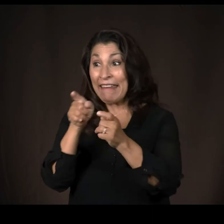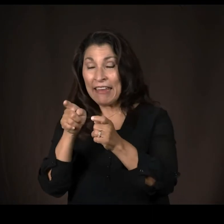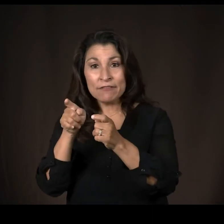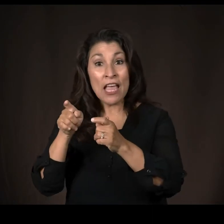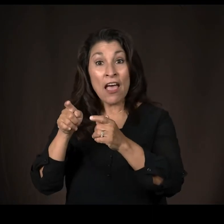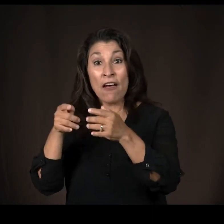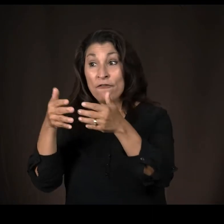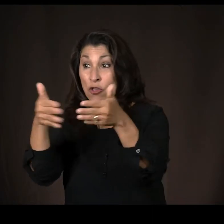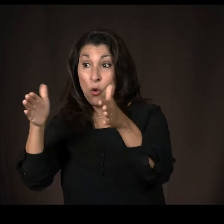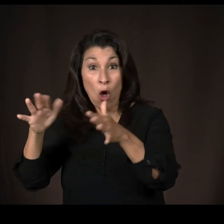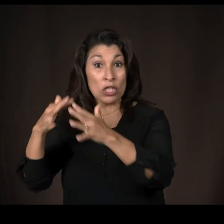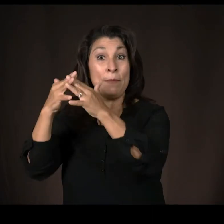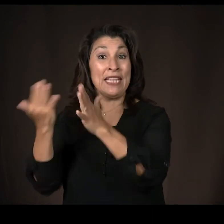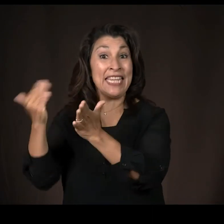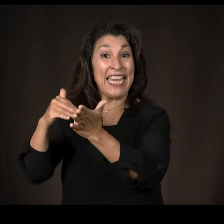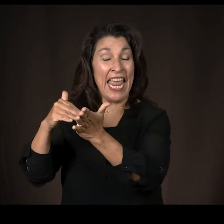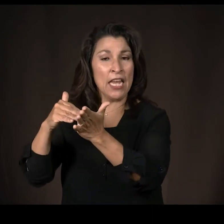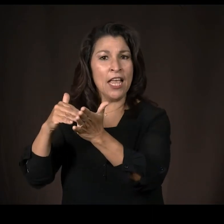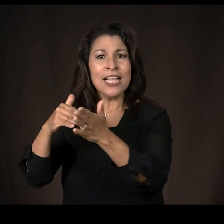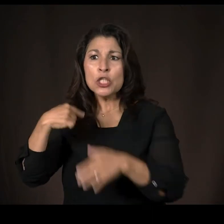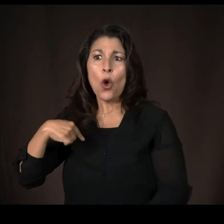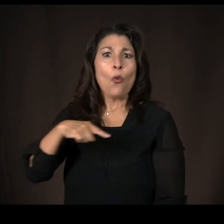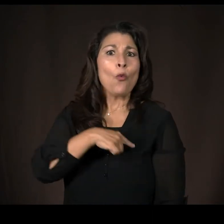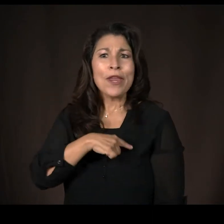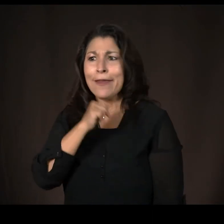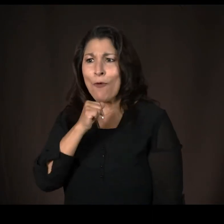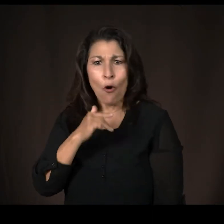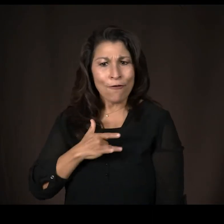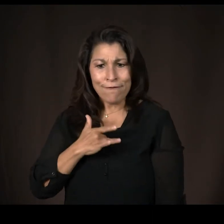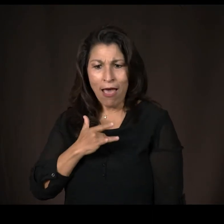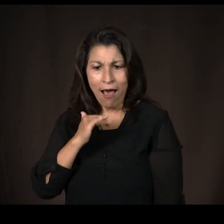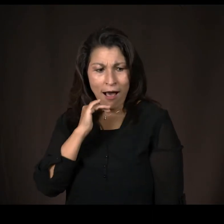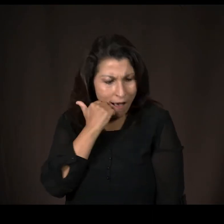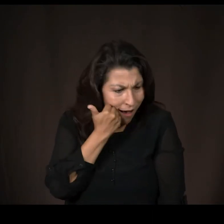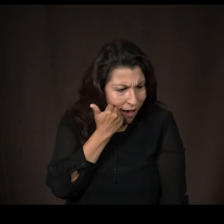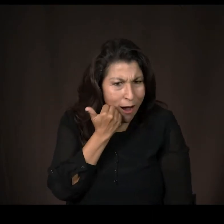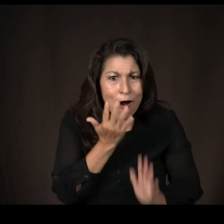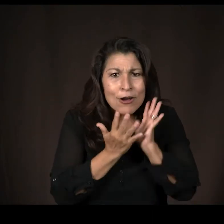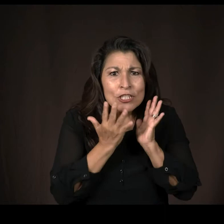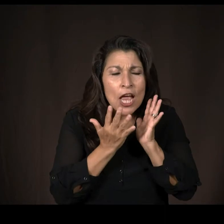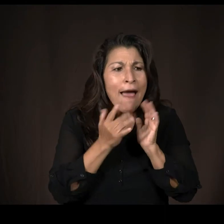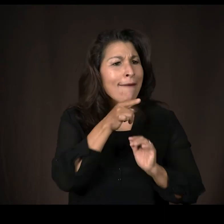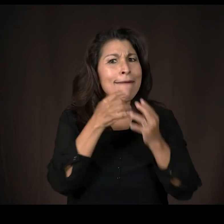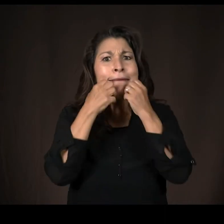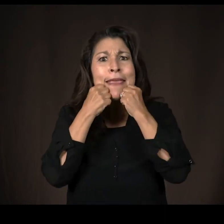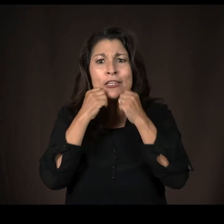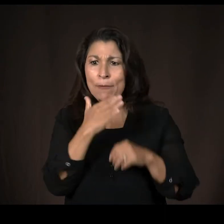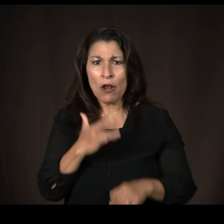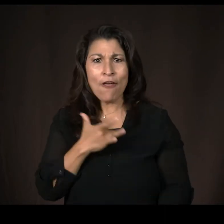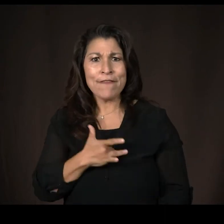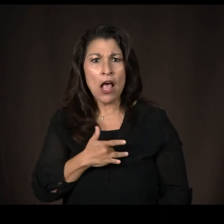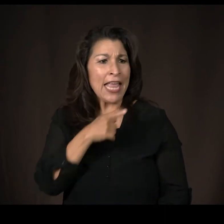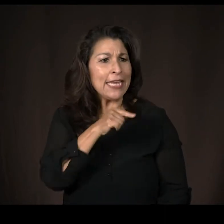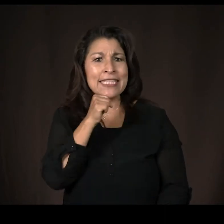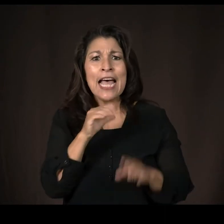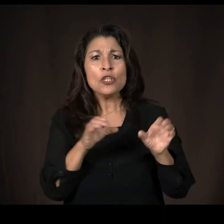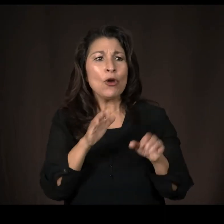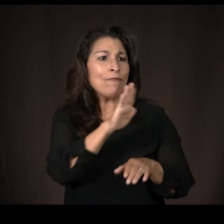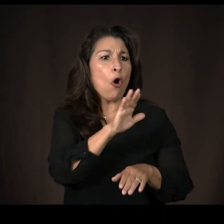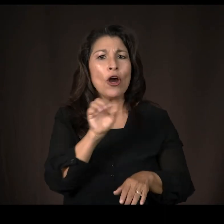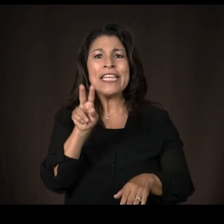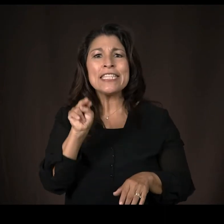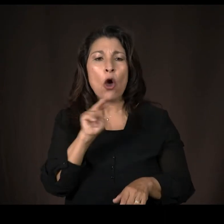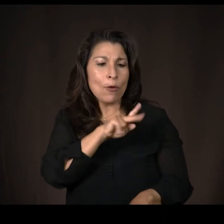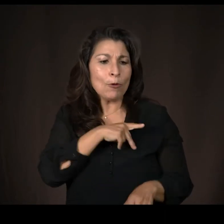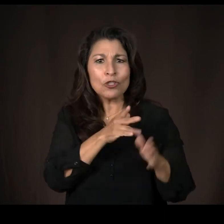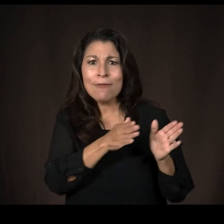for rebuilding the wall is so we won't be in disgrace. He cares about how we feel. He's not doing this for his personal agenda. He's